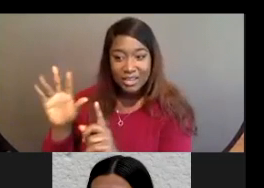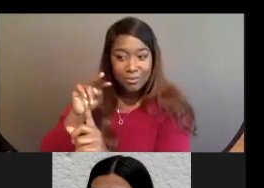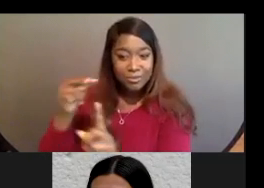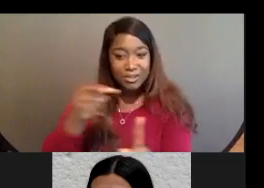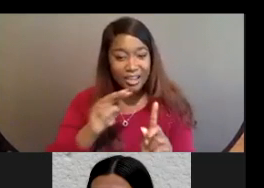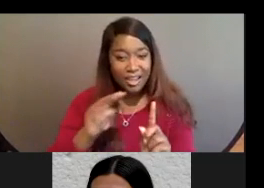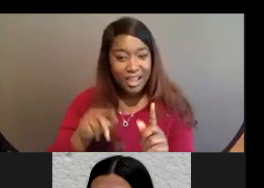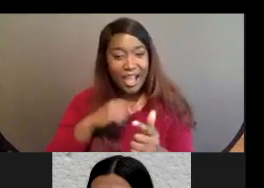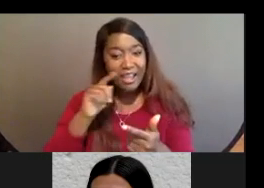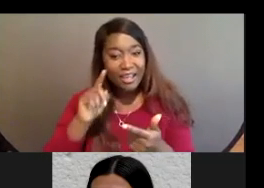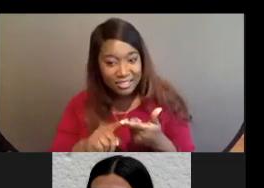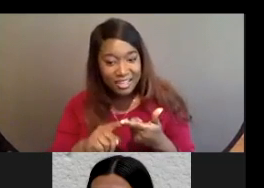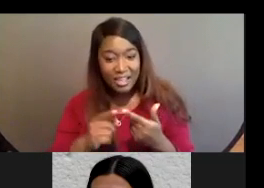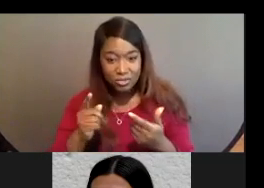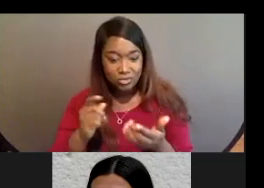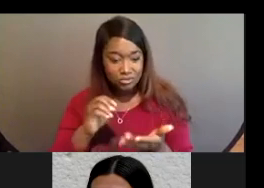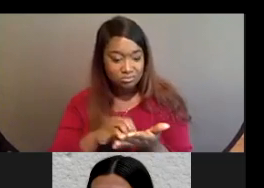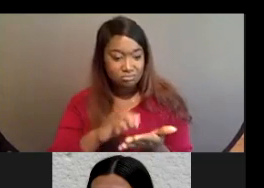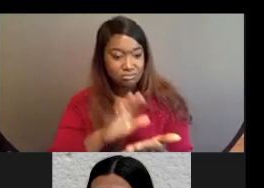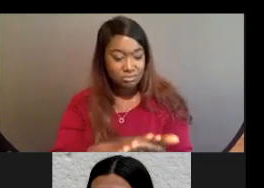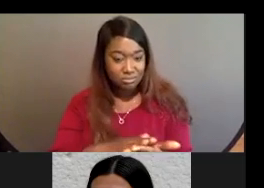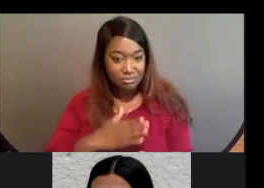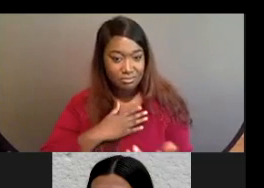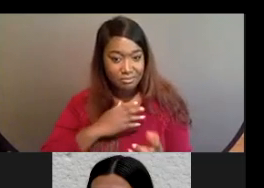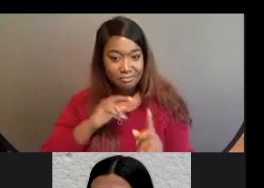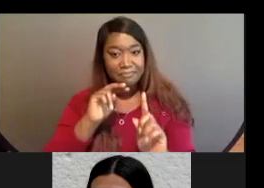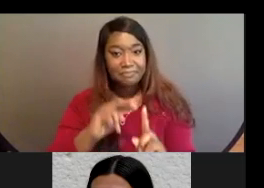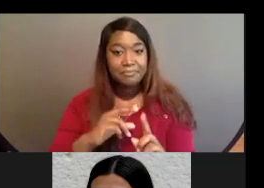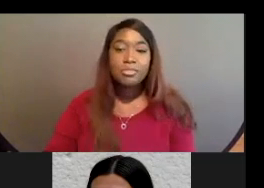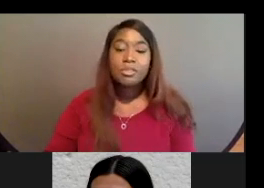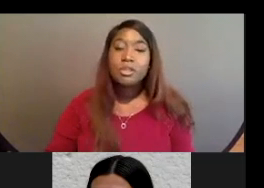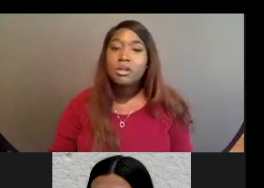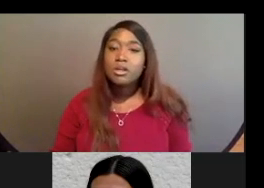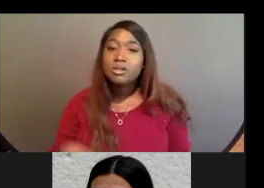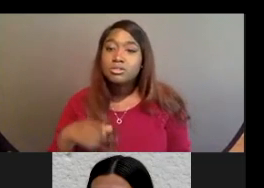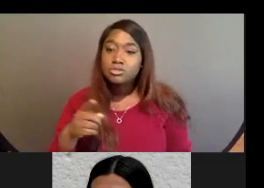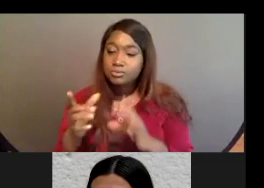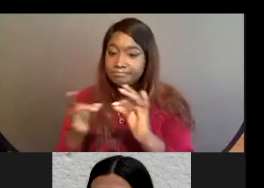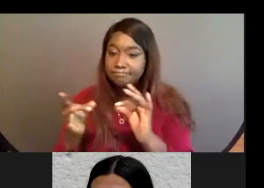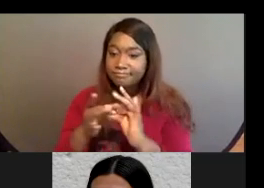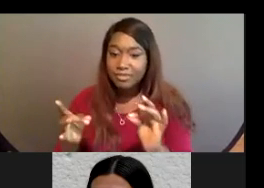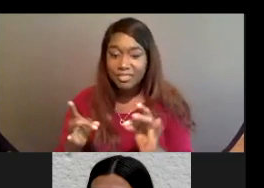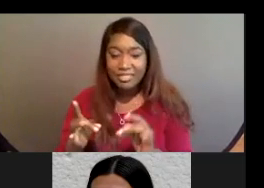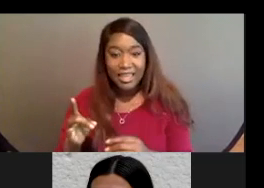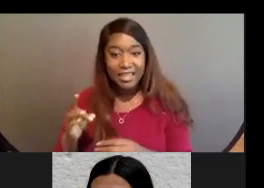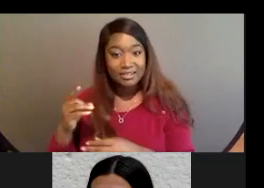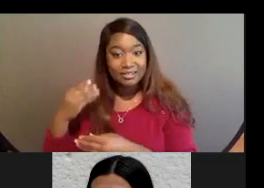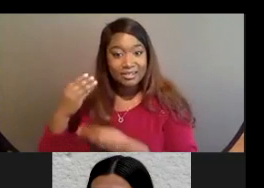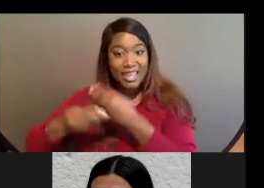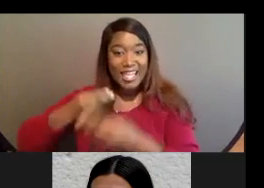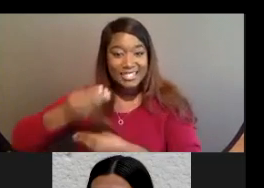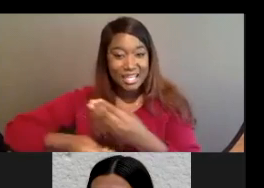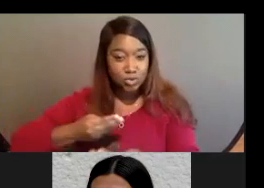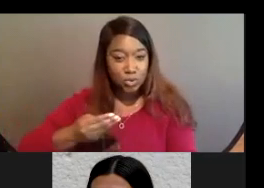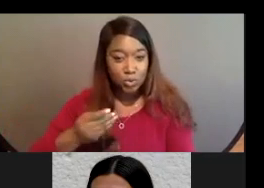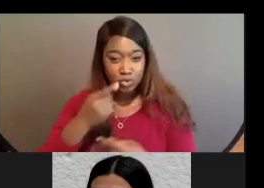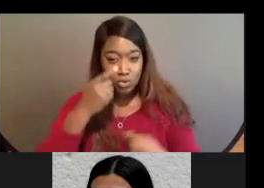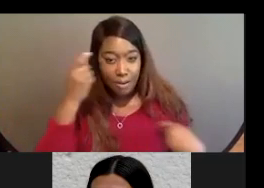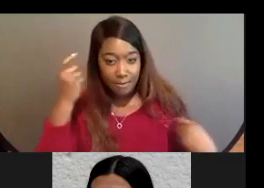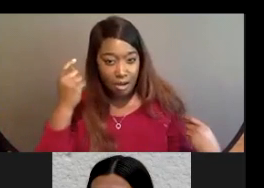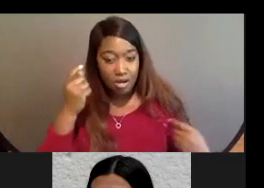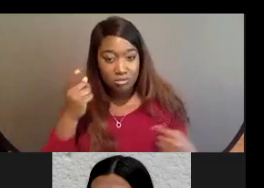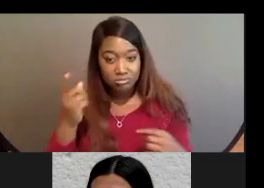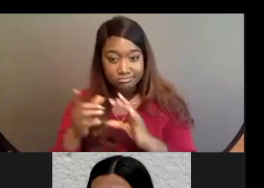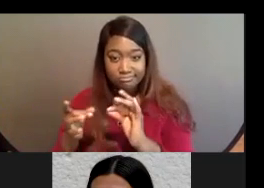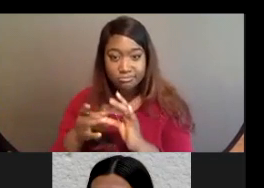You know, you talked about this idea of ancestral trauma. I remember, I want to recount a specific conversation I had in a